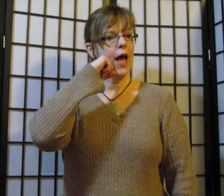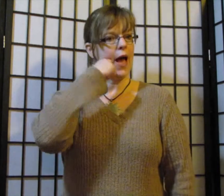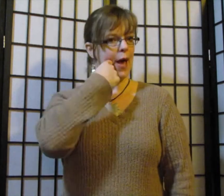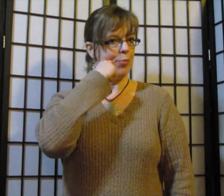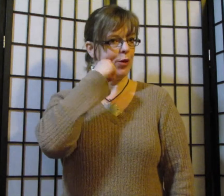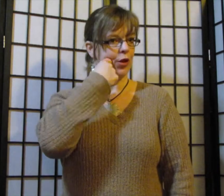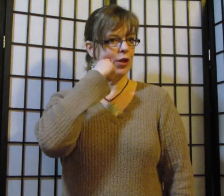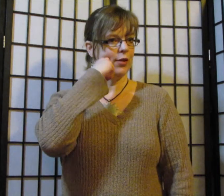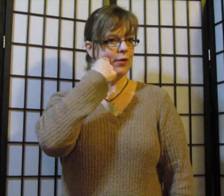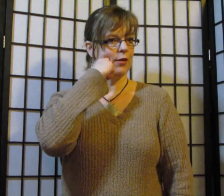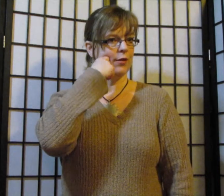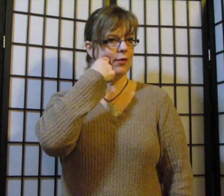Apple.